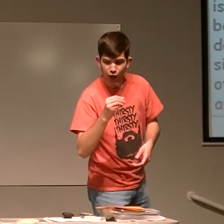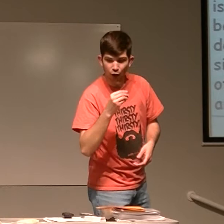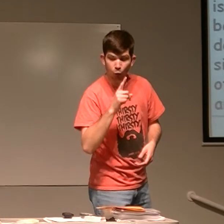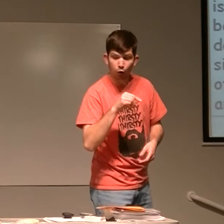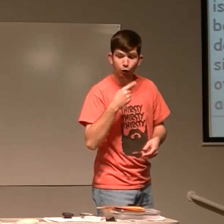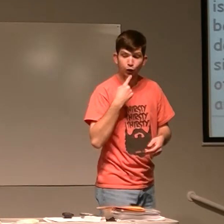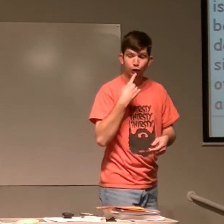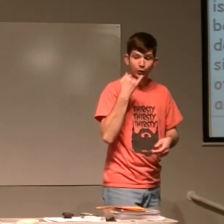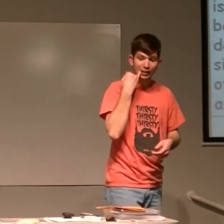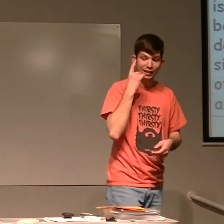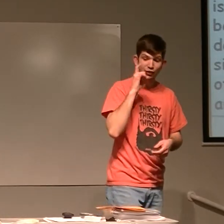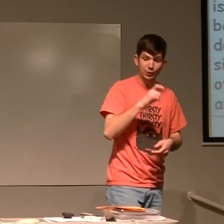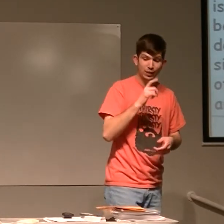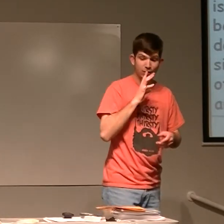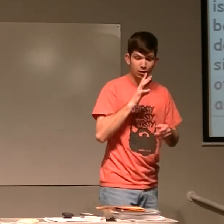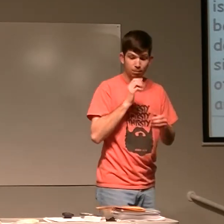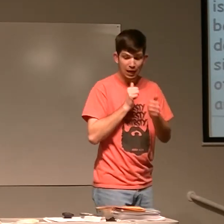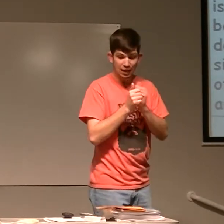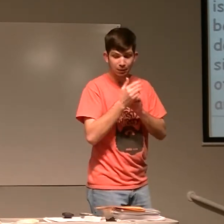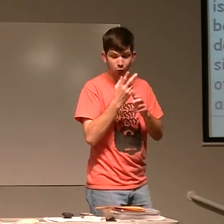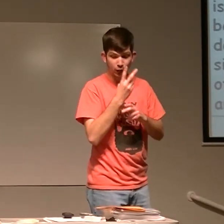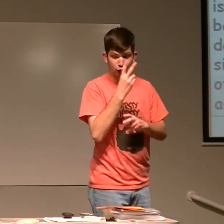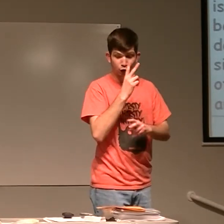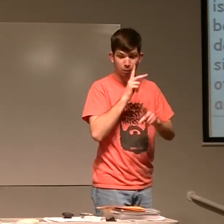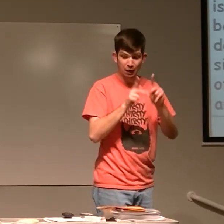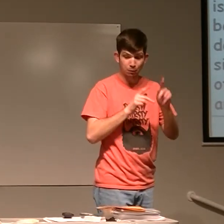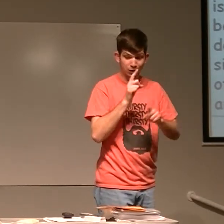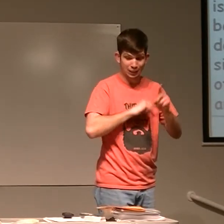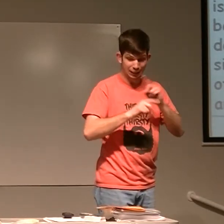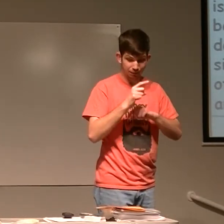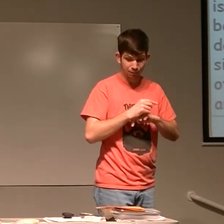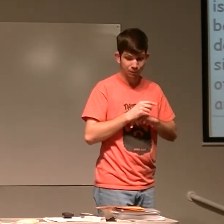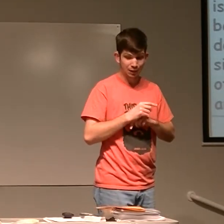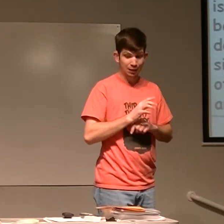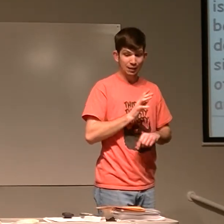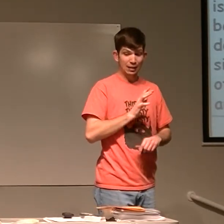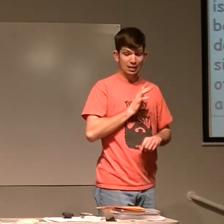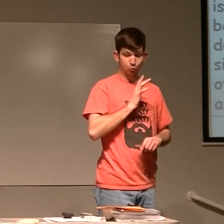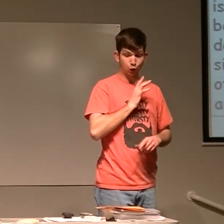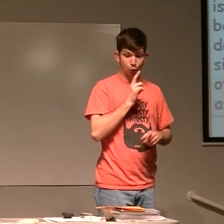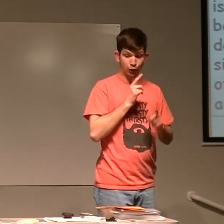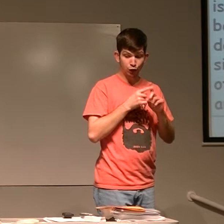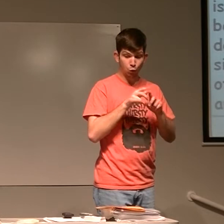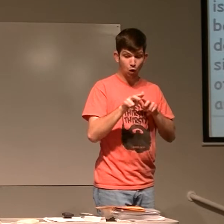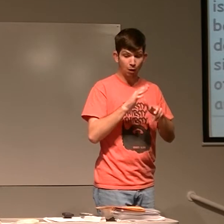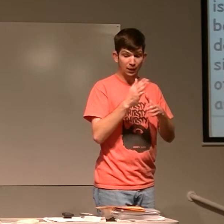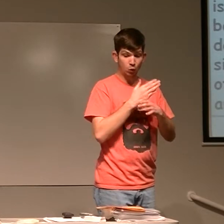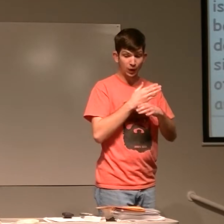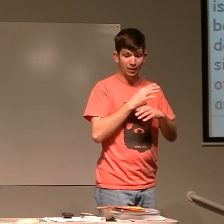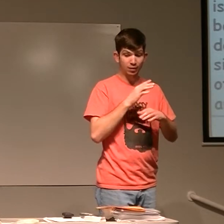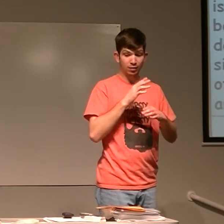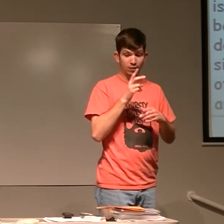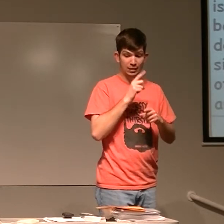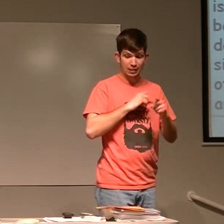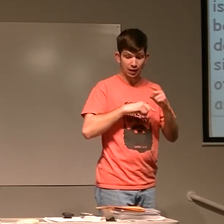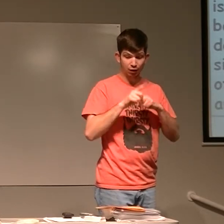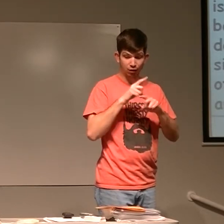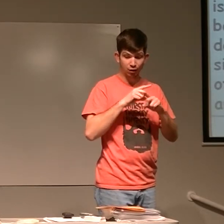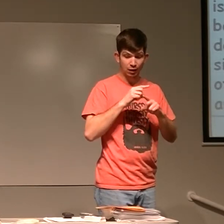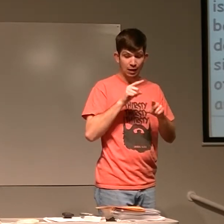So what would you do if you need to pass between two people signing? It is appropriate to walk between the signer.